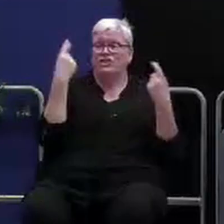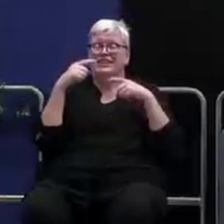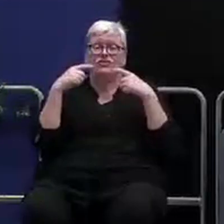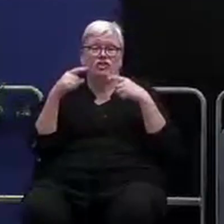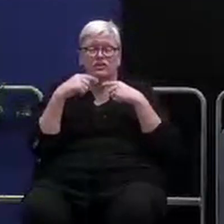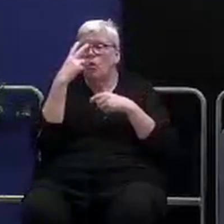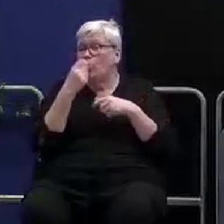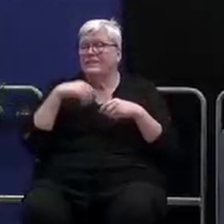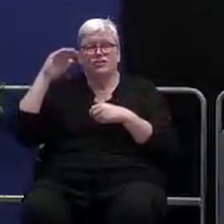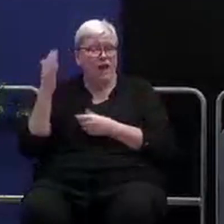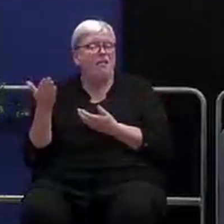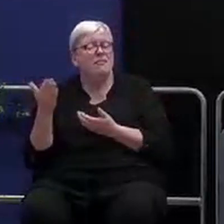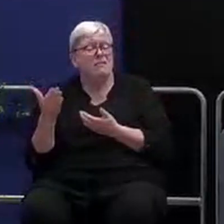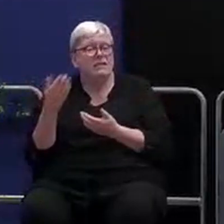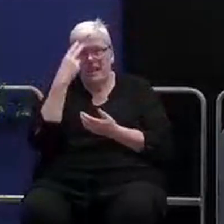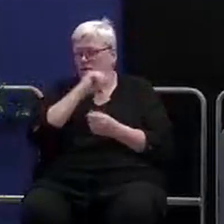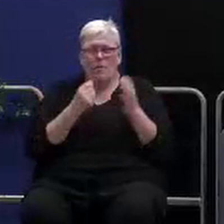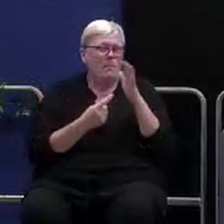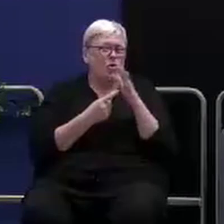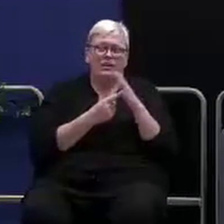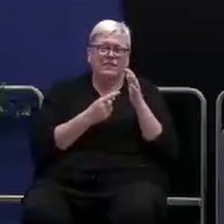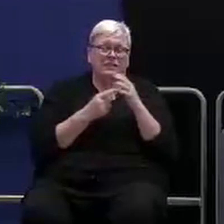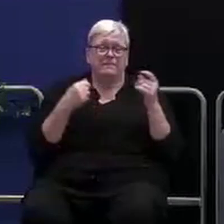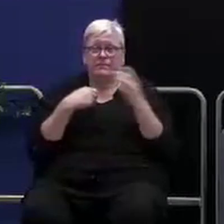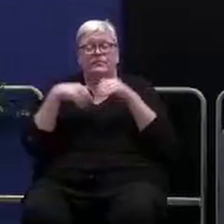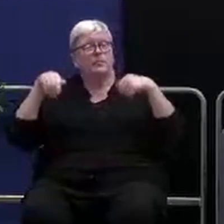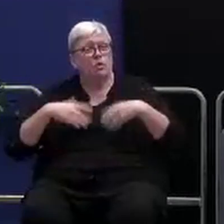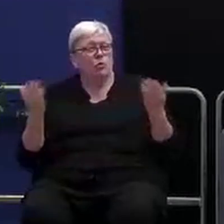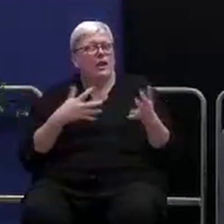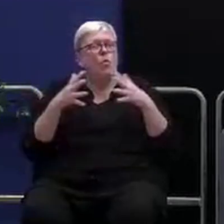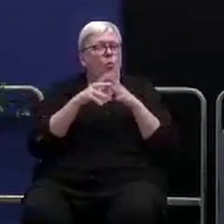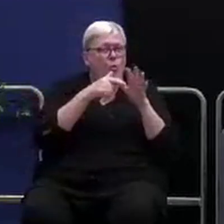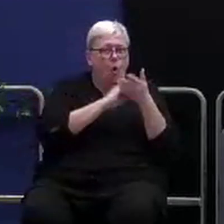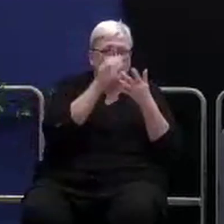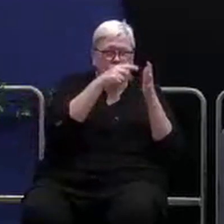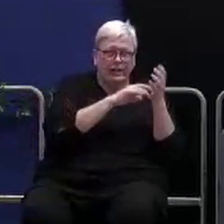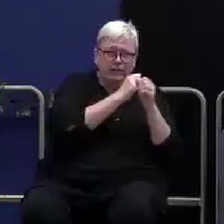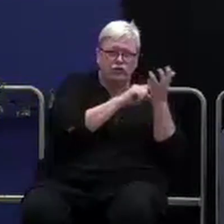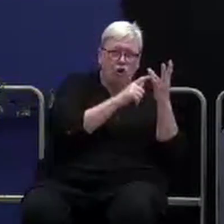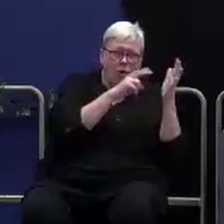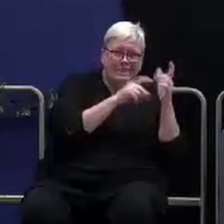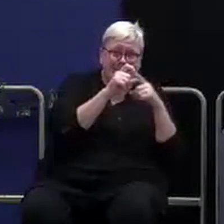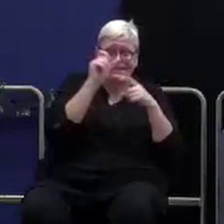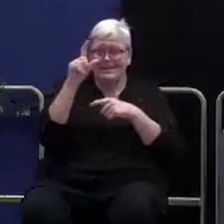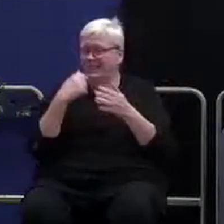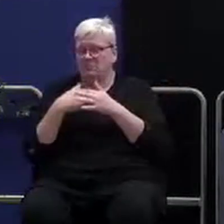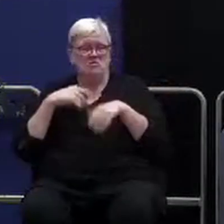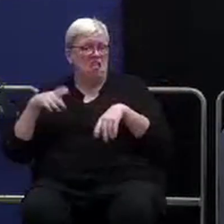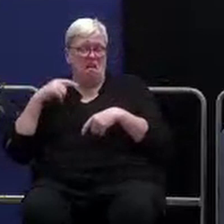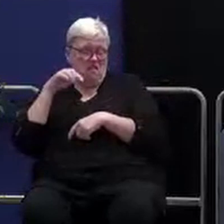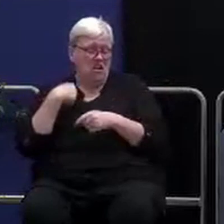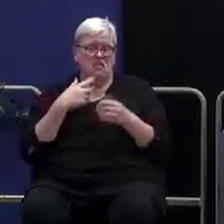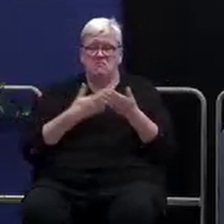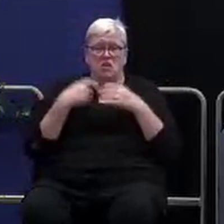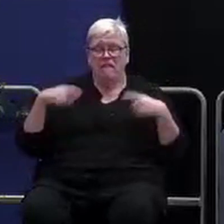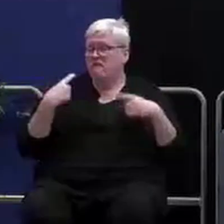not be important here. Her birth certificate shows that she was born in Washington, D.C. Her parents did not live in Washington, and there were plenty of available